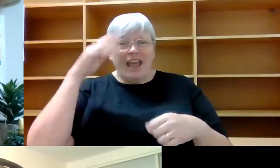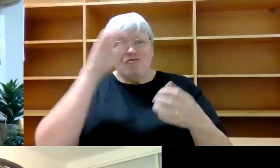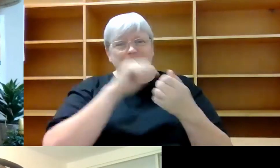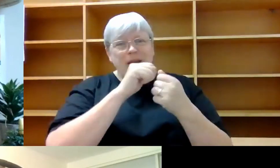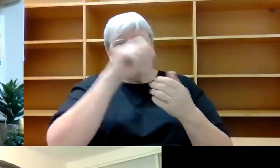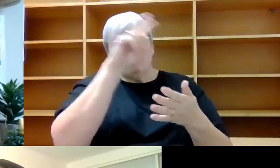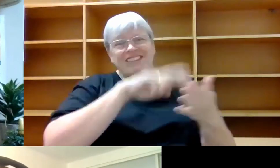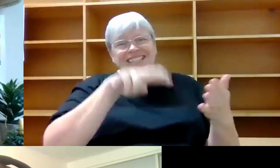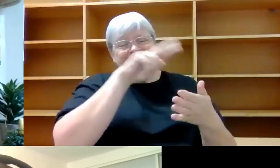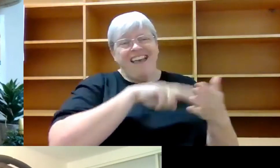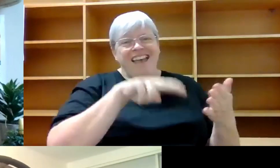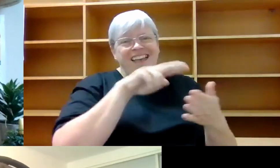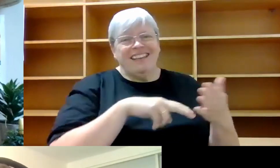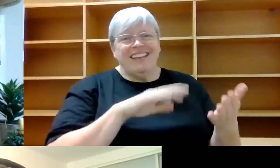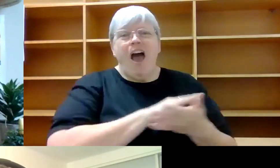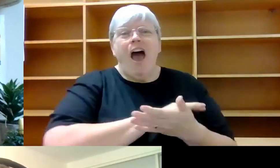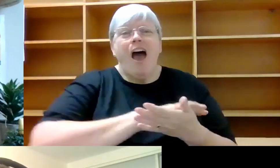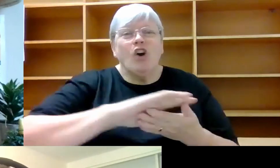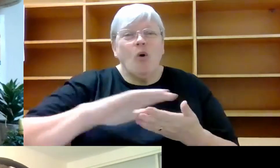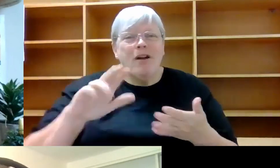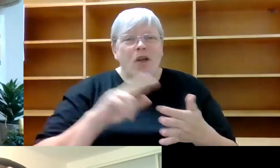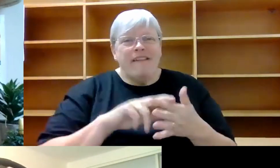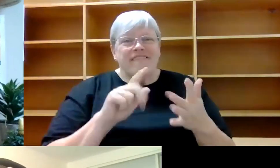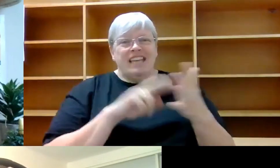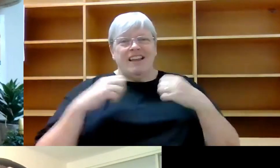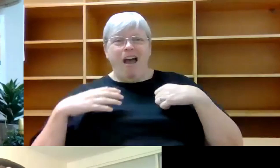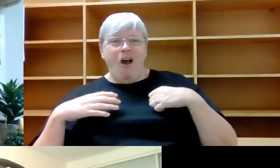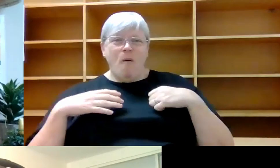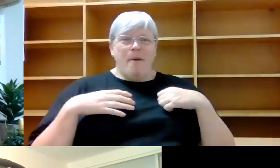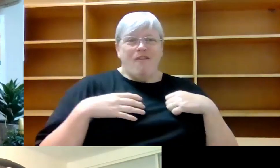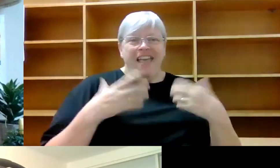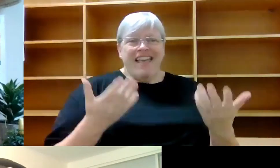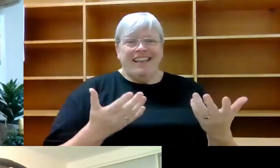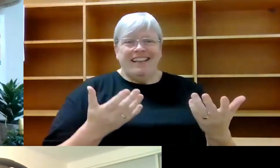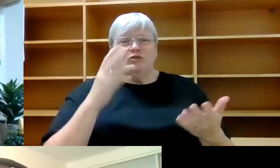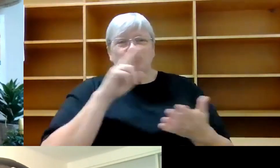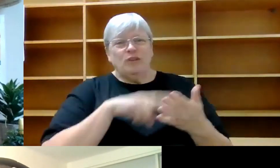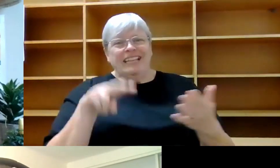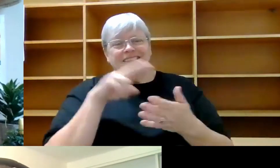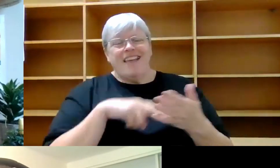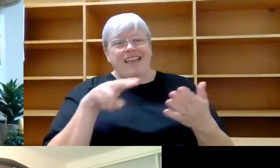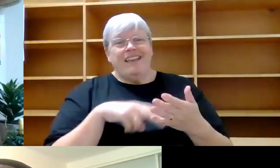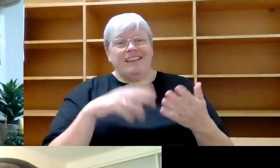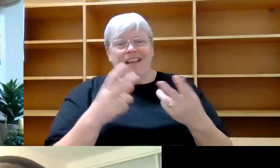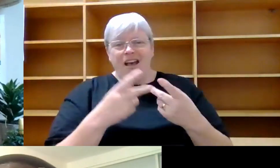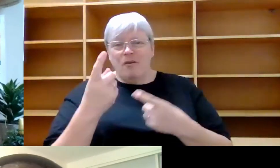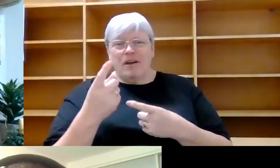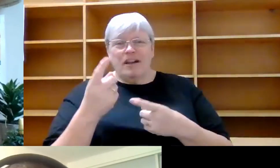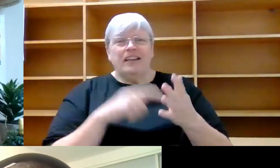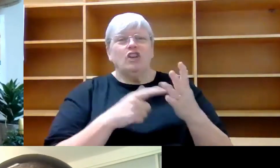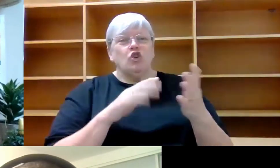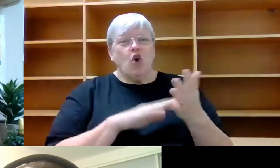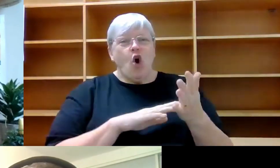reading Huckleberry Finn. I remember reading... oh God, what's the other one? Tom Sawyer,